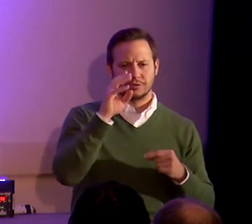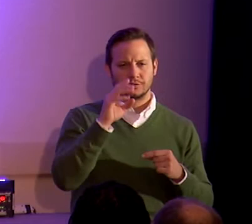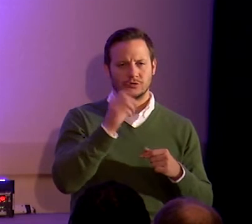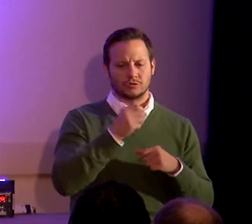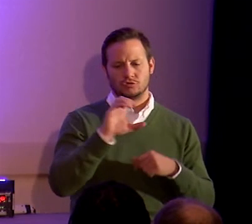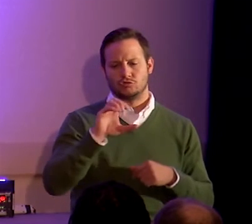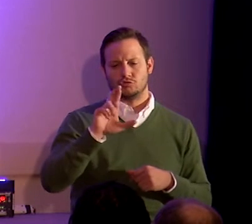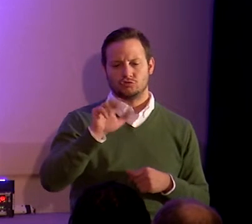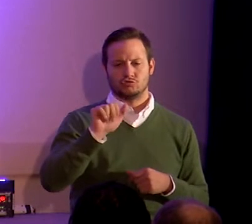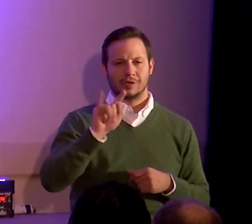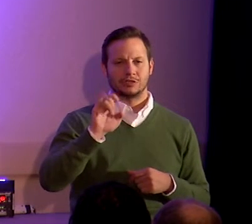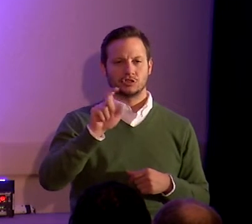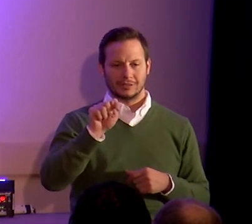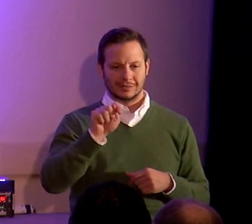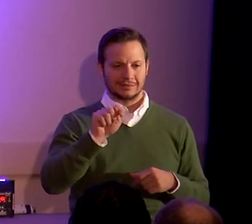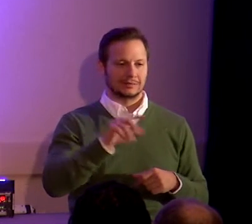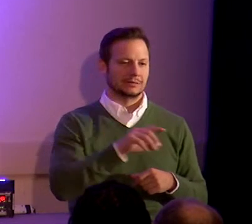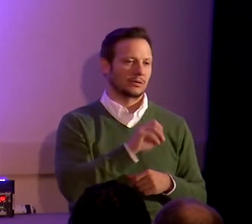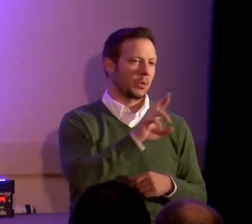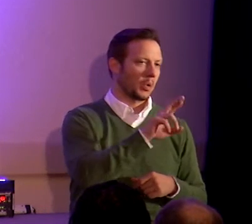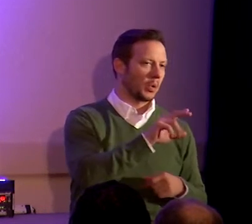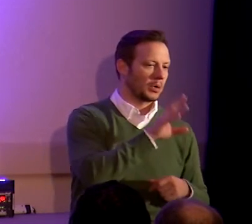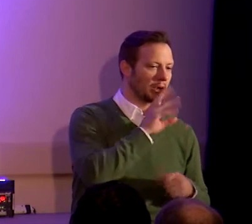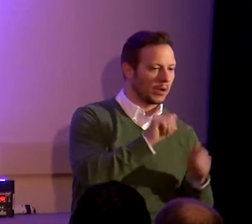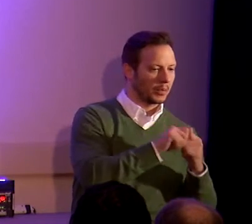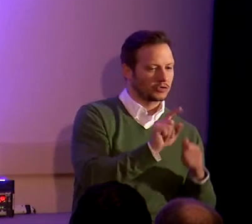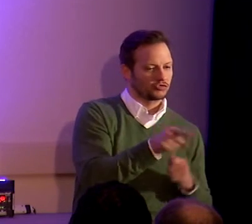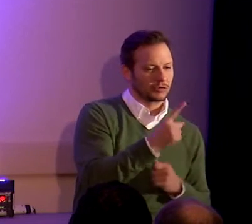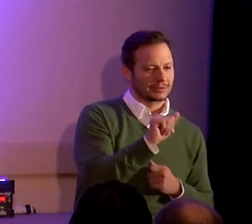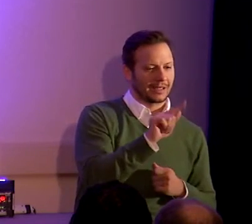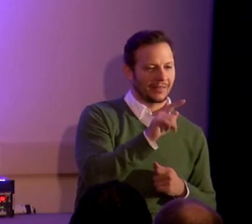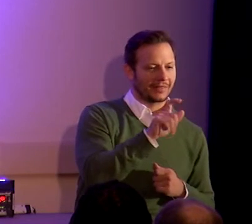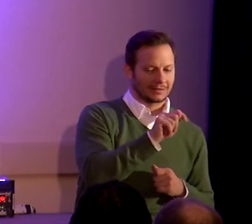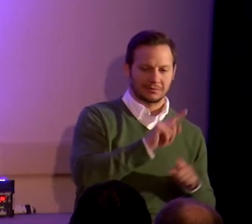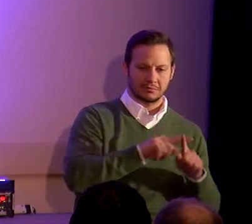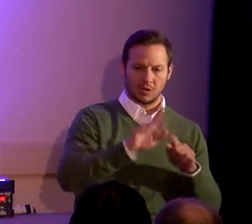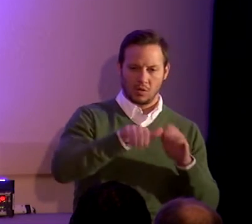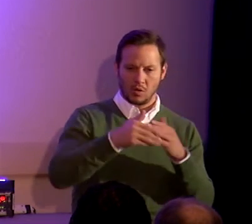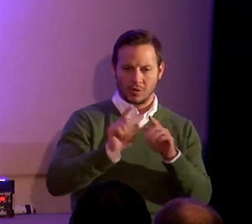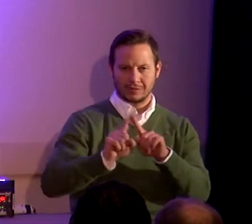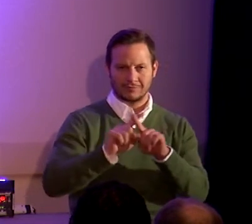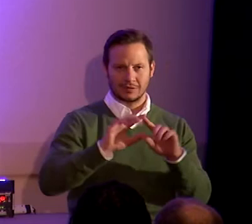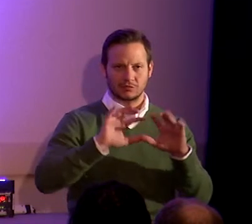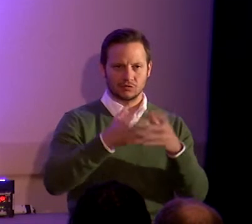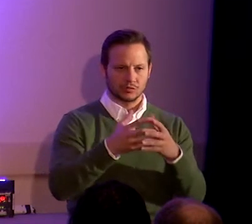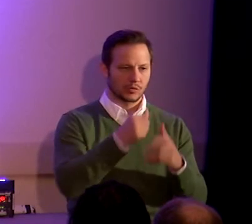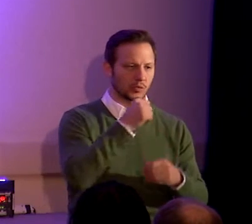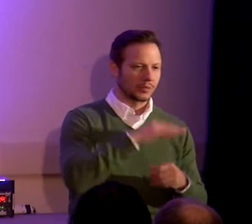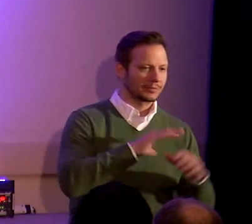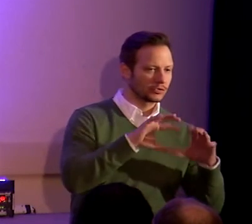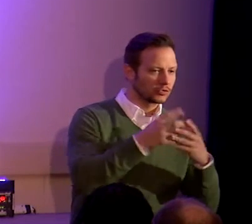other atheists, but rather to address all kinds of groups, right? Political caucuses, women's groups,